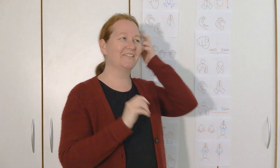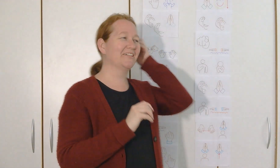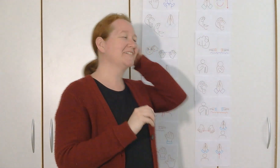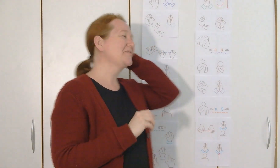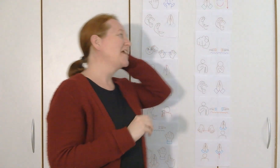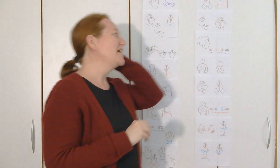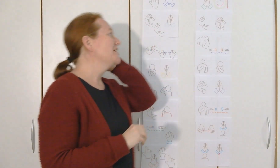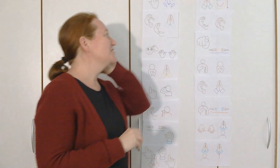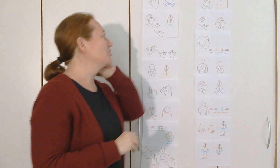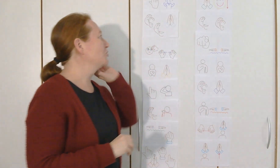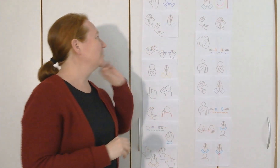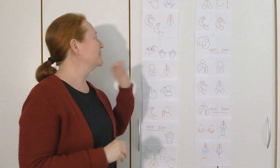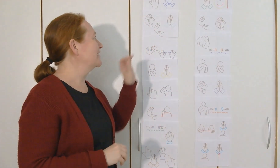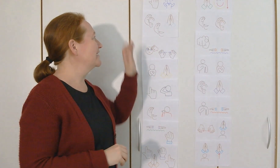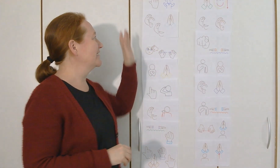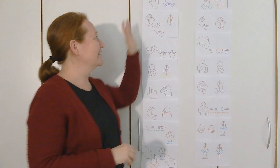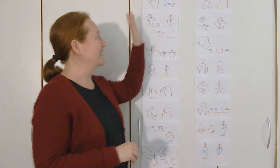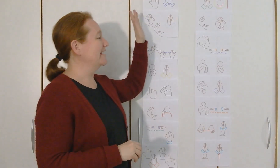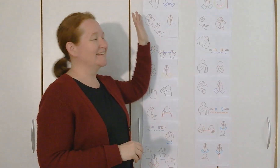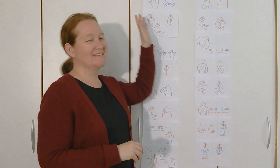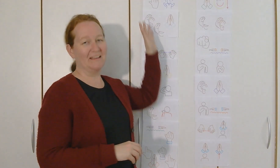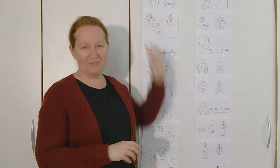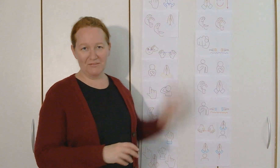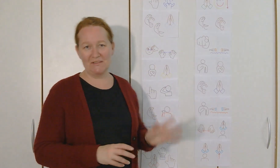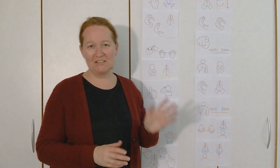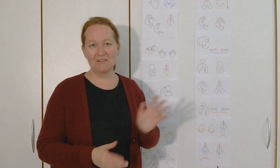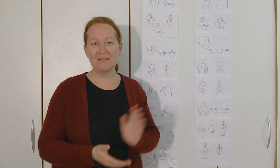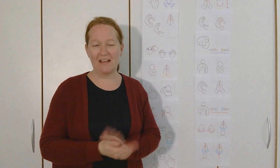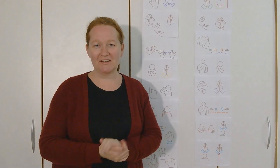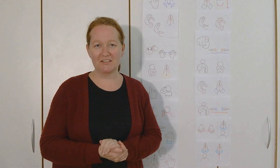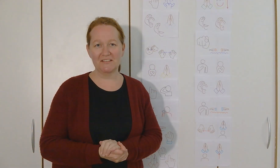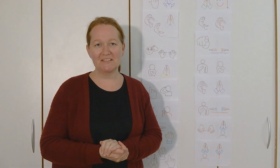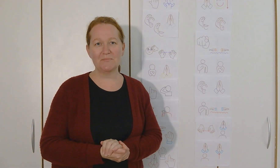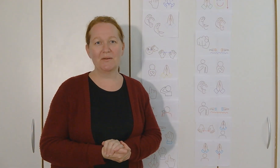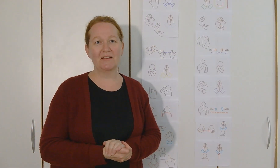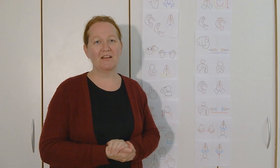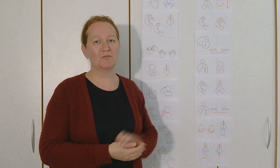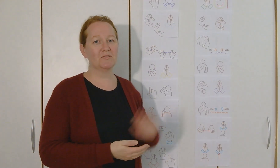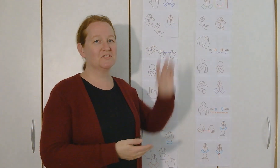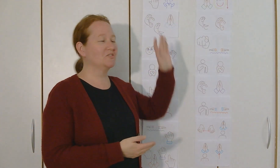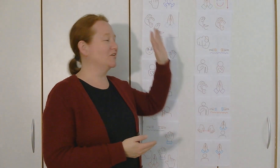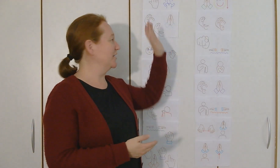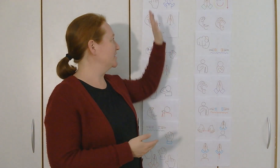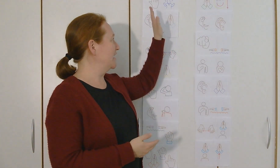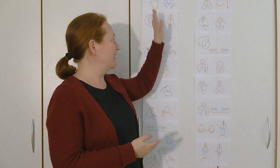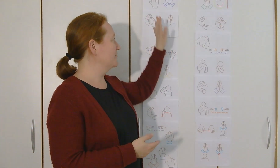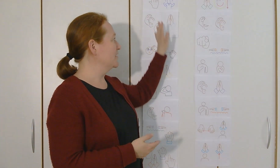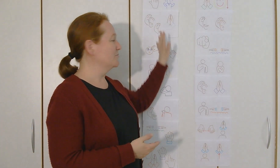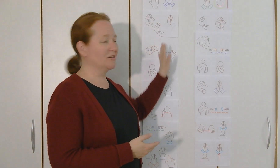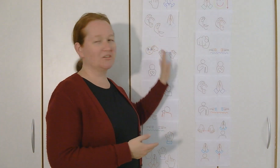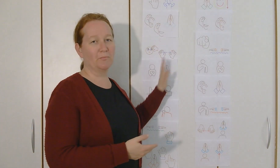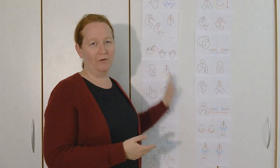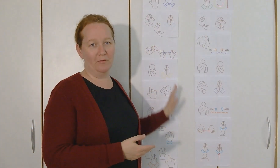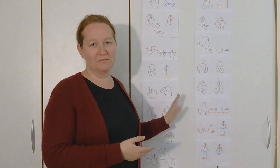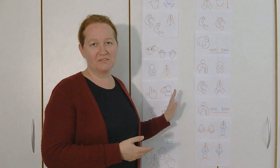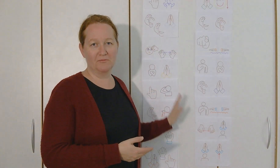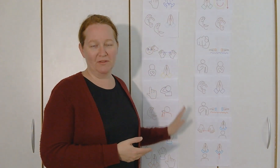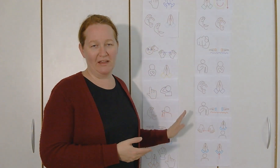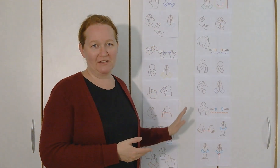it. So what I've done here is teaching it with actions, but I thought to actually have picture prompts for the